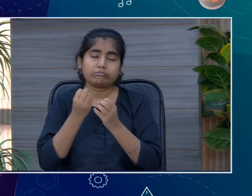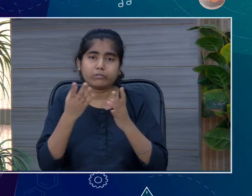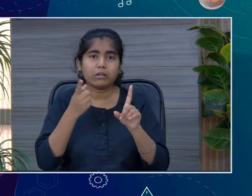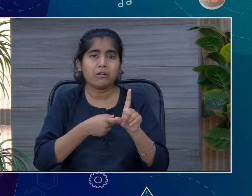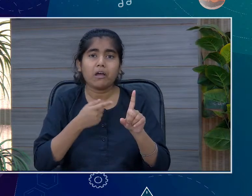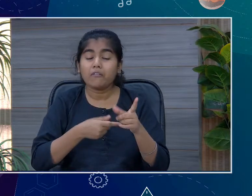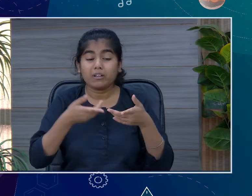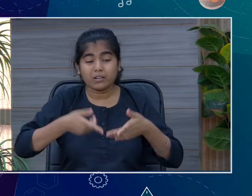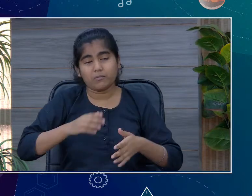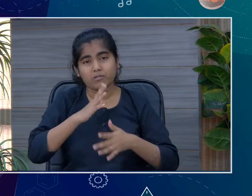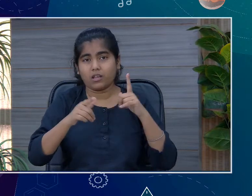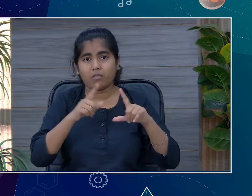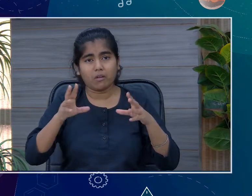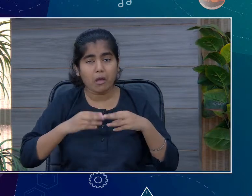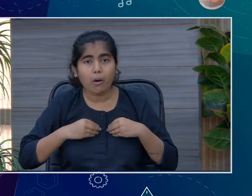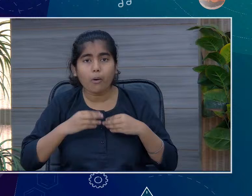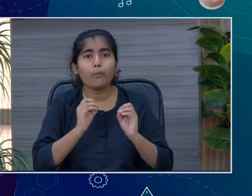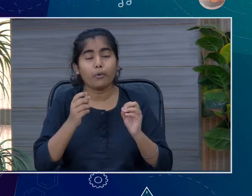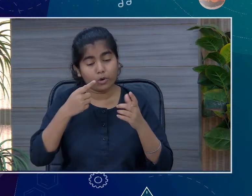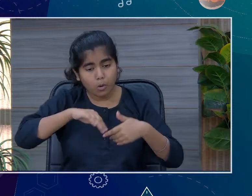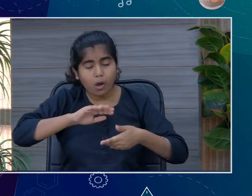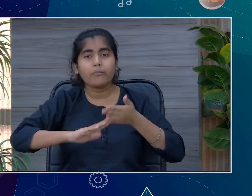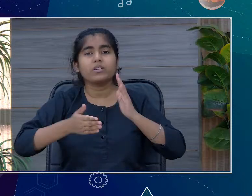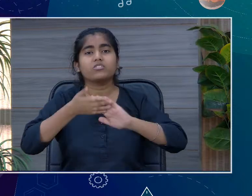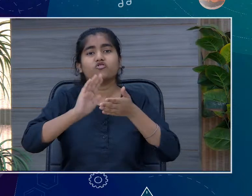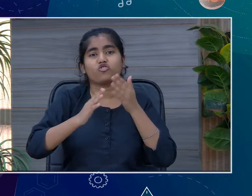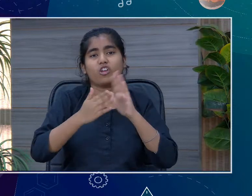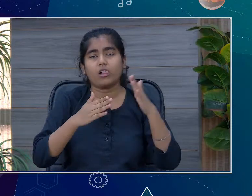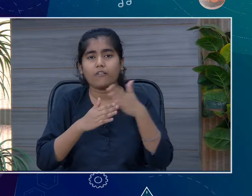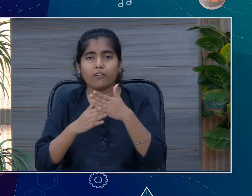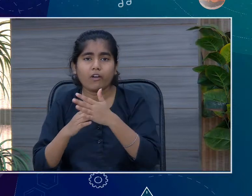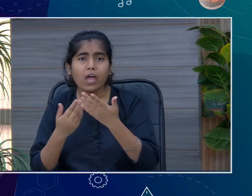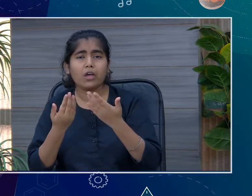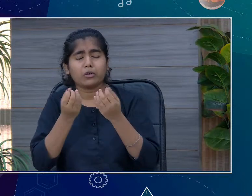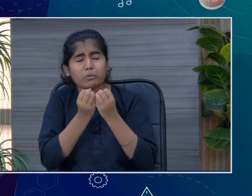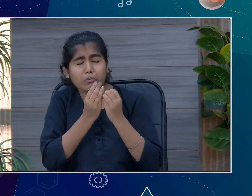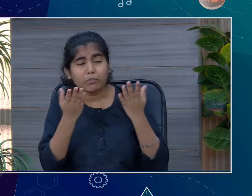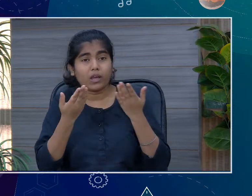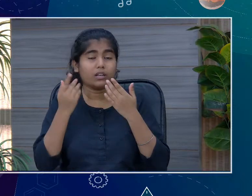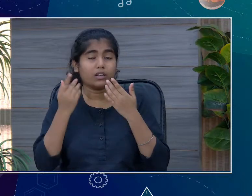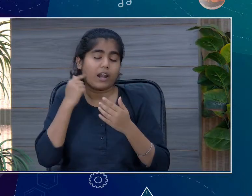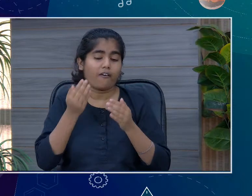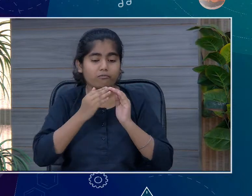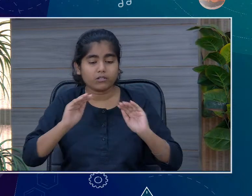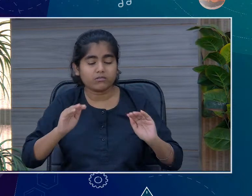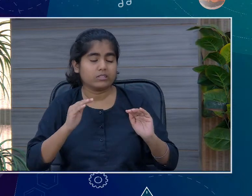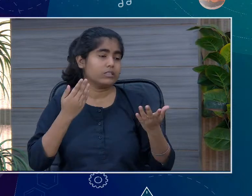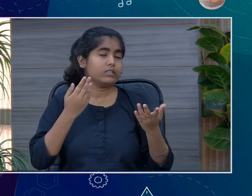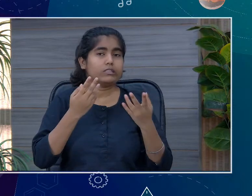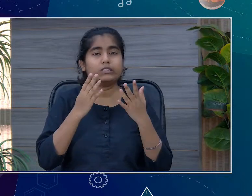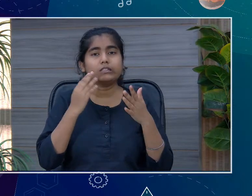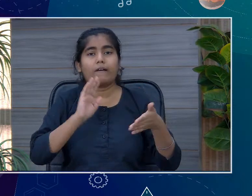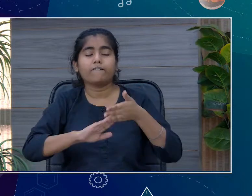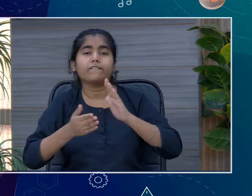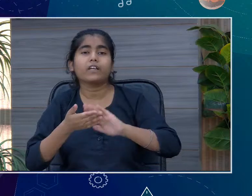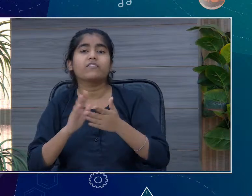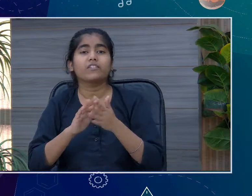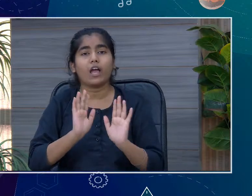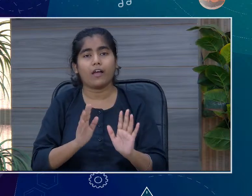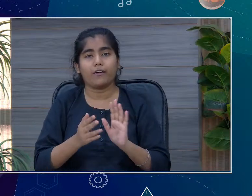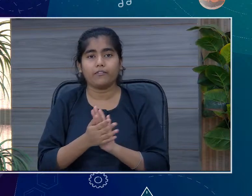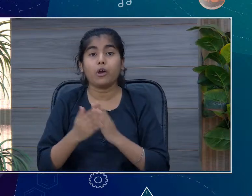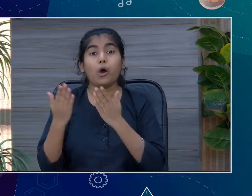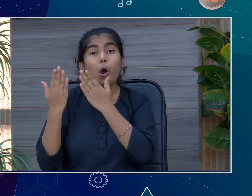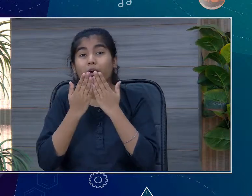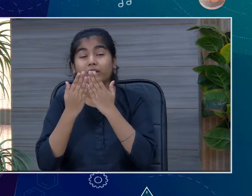in education. And this is the challenge that most deaf children face. And they are sent to school, and in